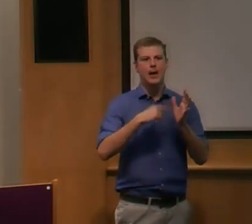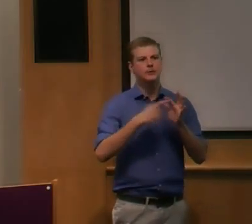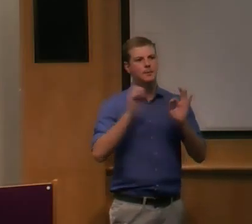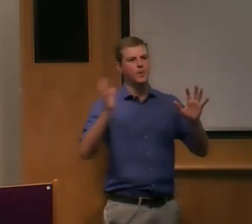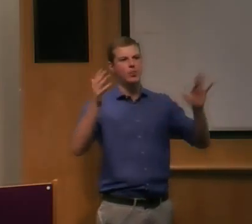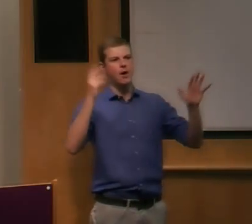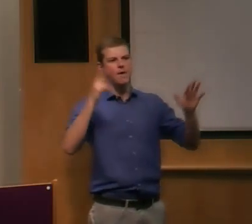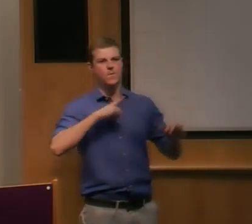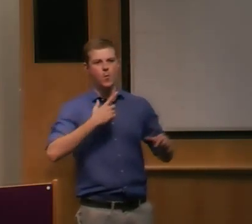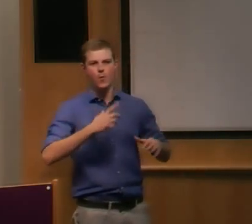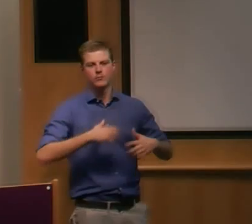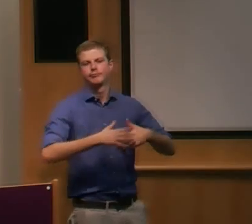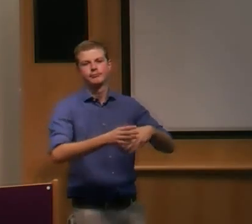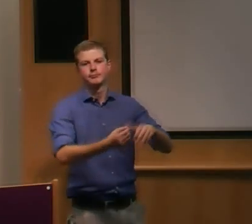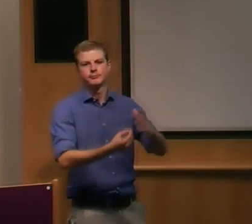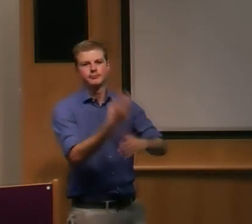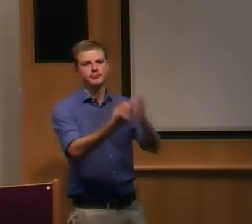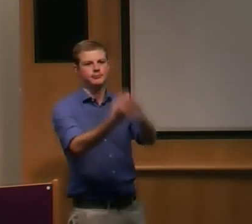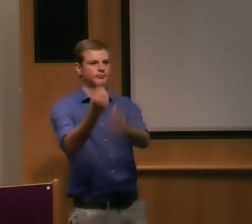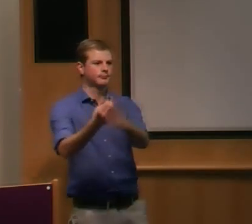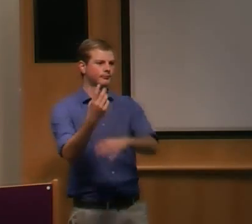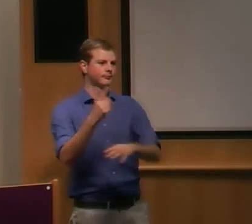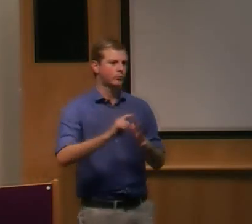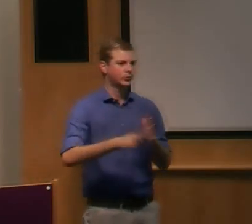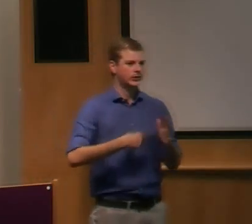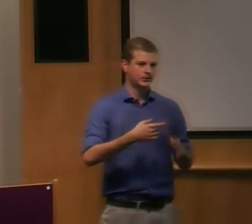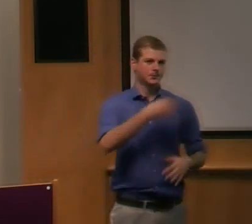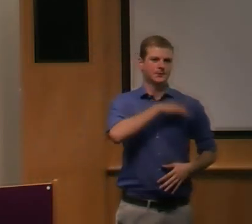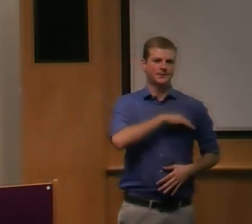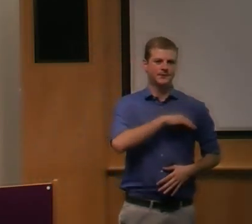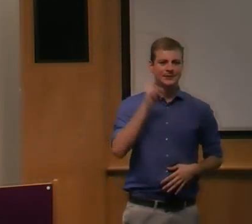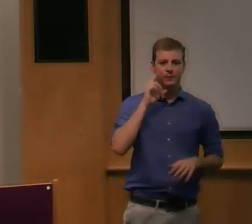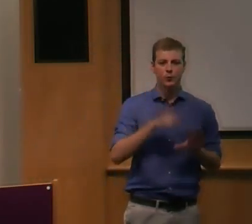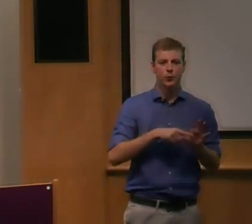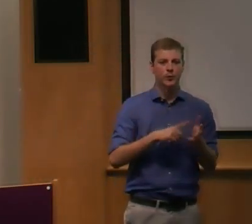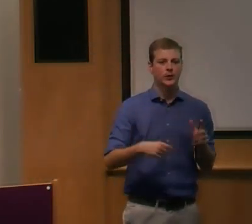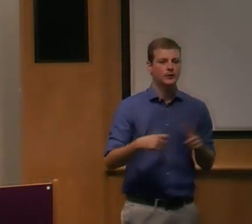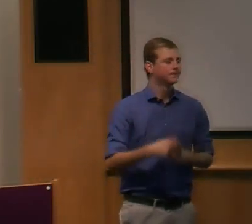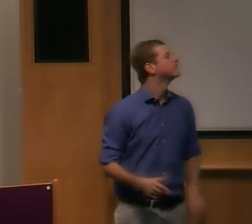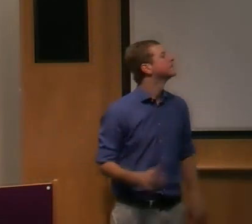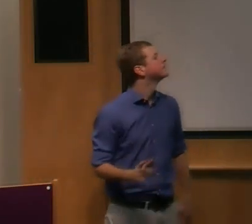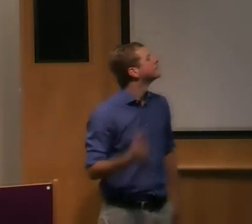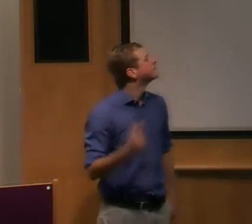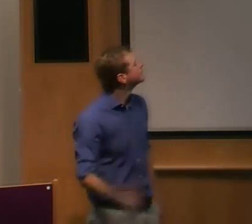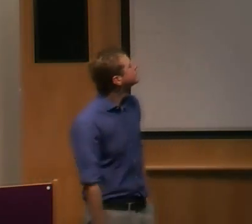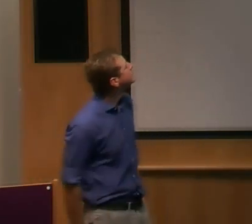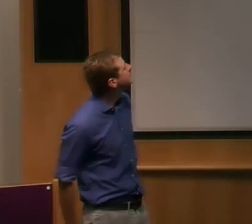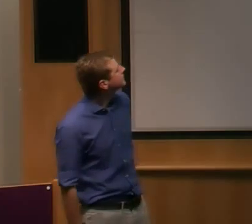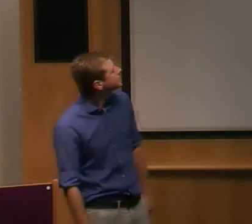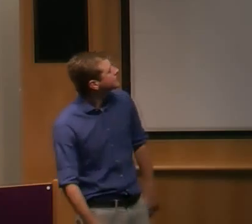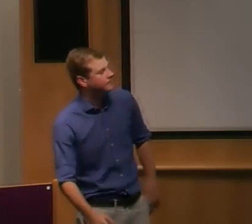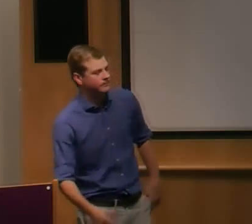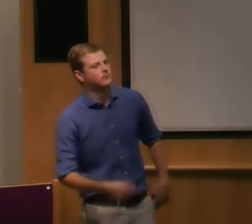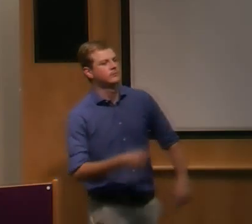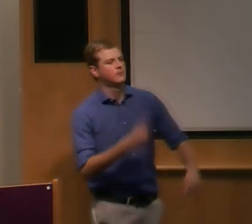people. And really, this is a great climate for being able to realise the potential of deaf youth, because the funding opportunities